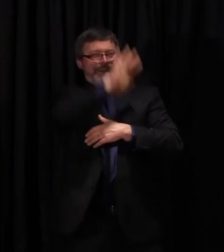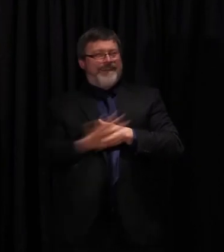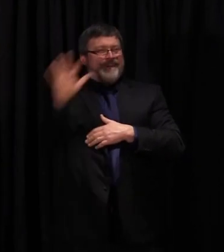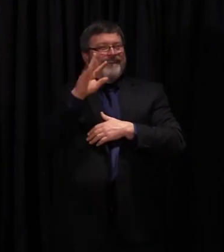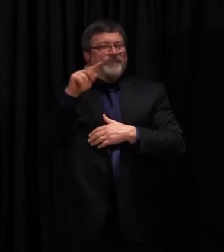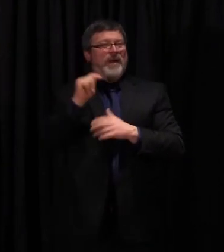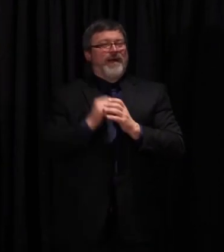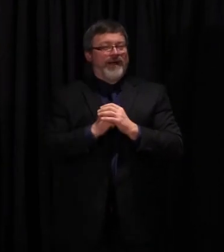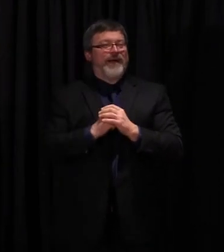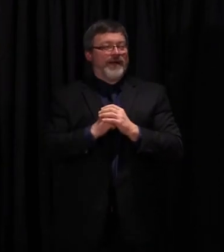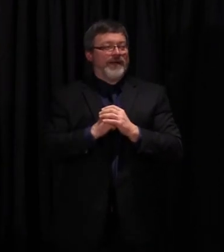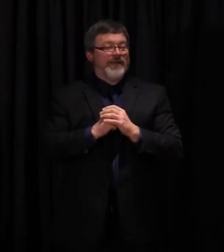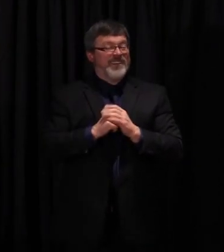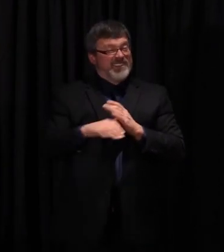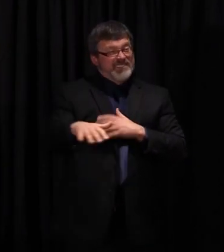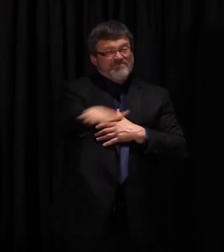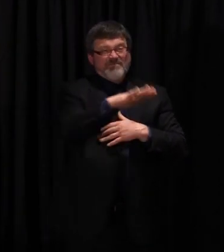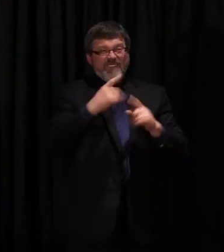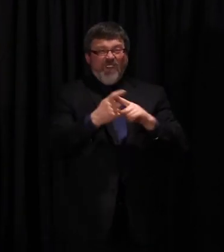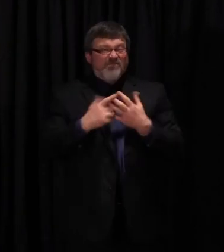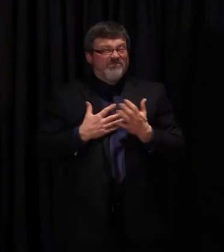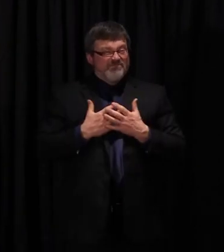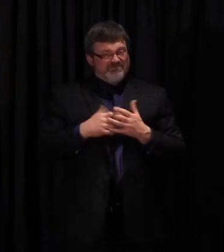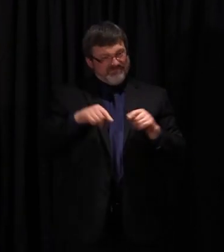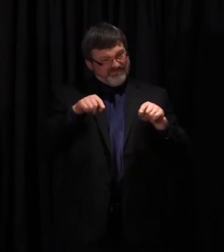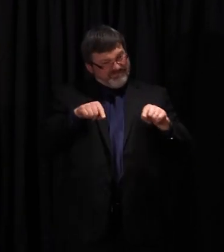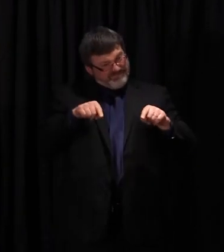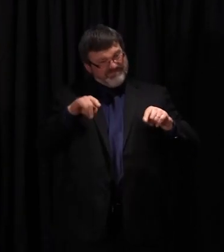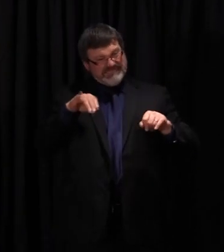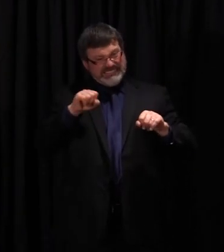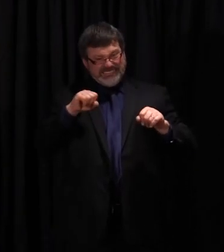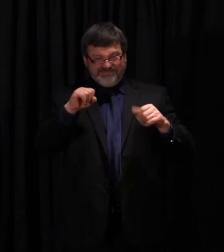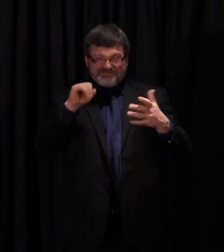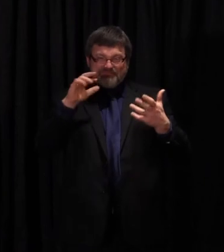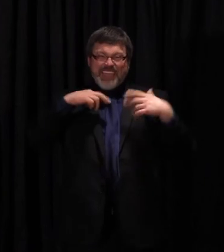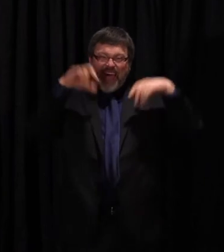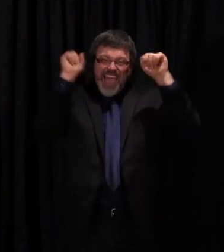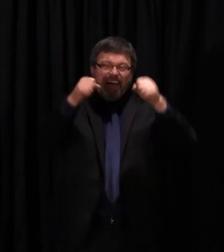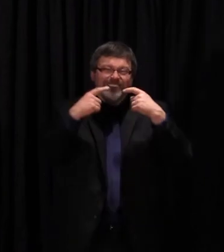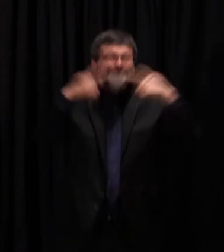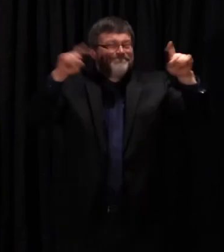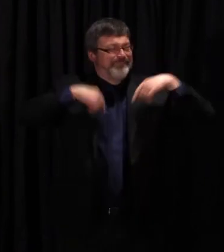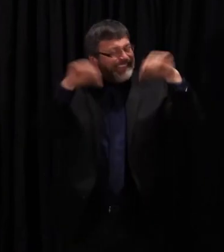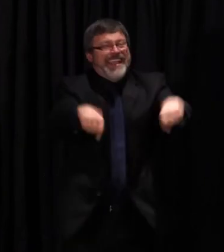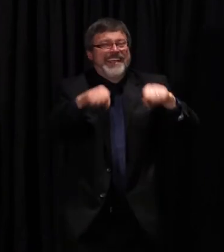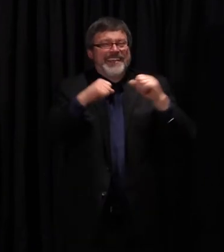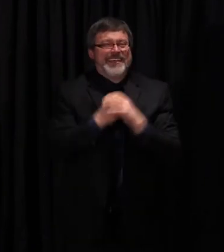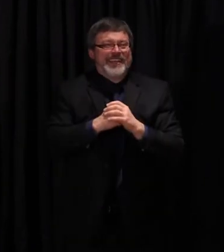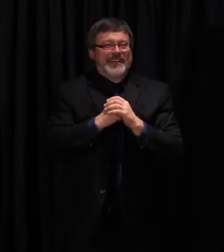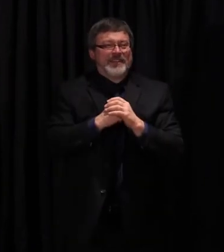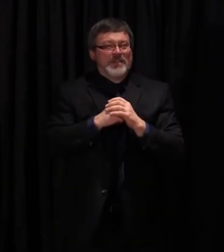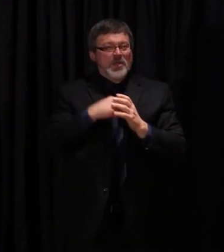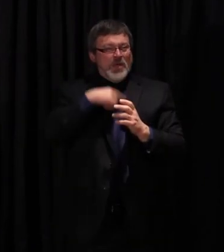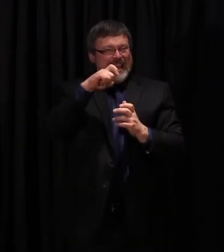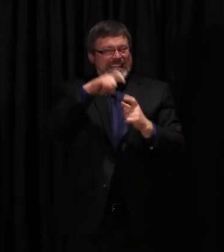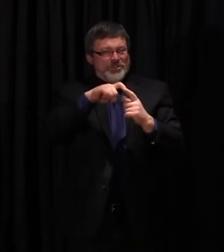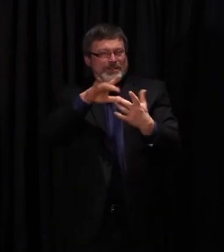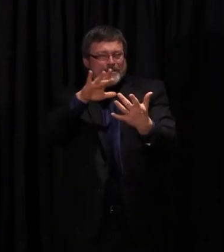Friends, this is all within our grasp. We just need to reach out